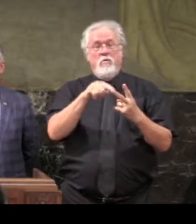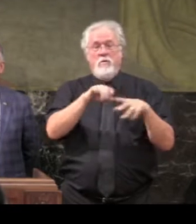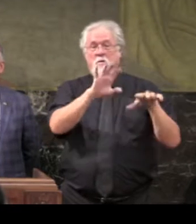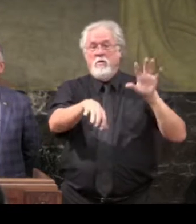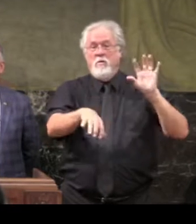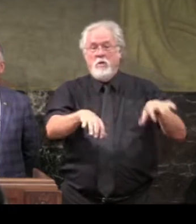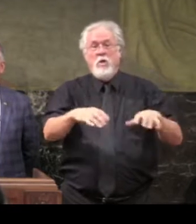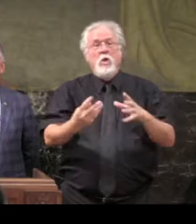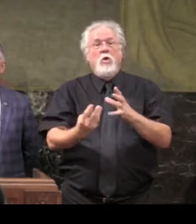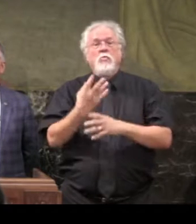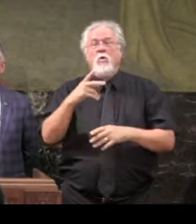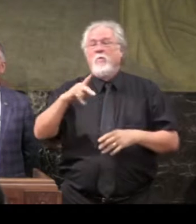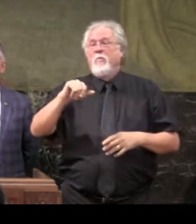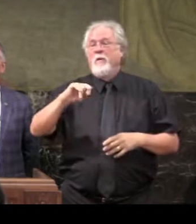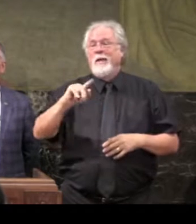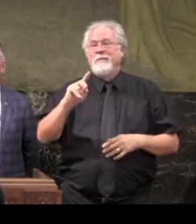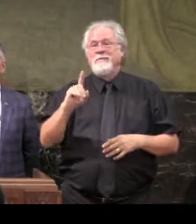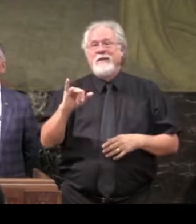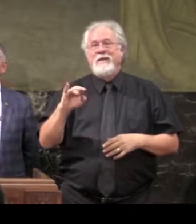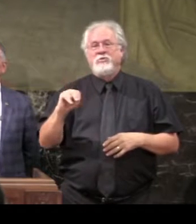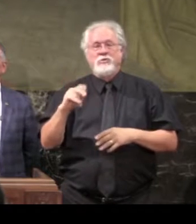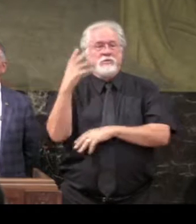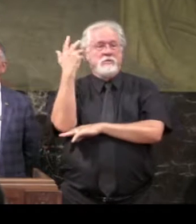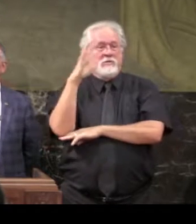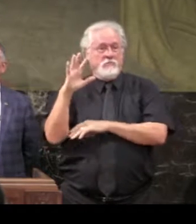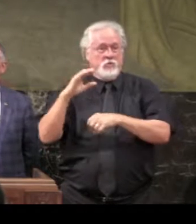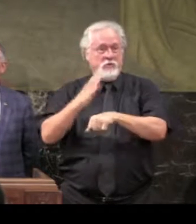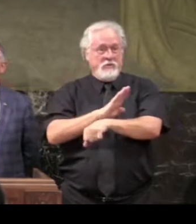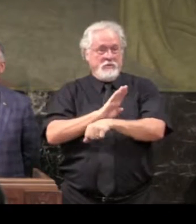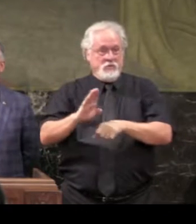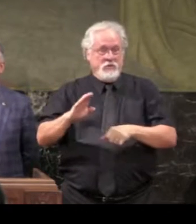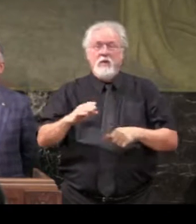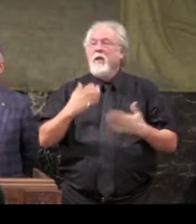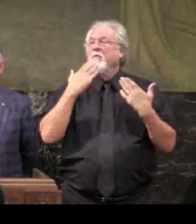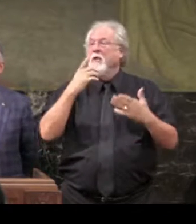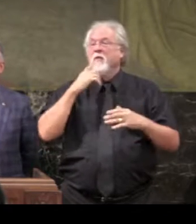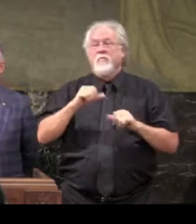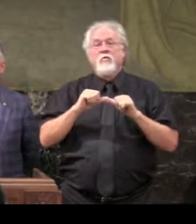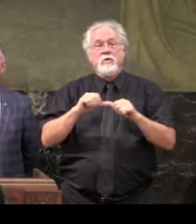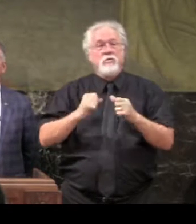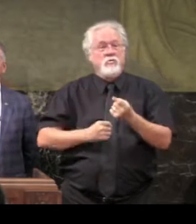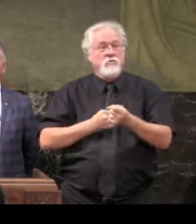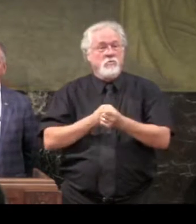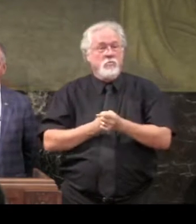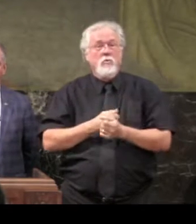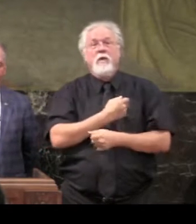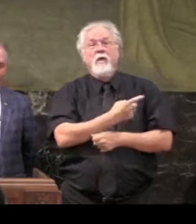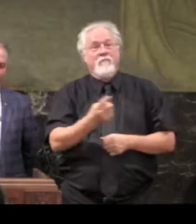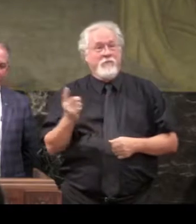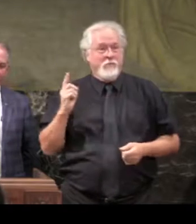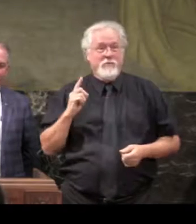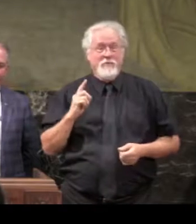the plantation timber industry in the region. Thank you for your continued support, everyone,